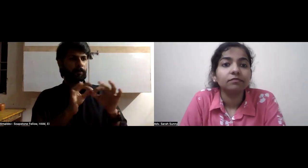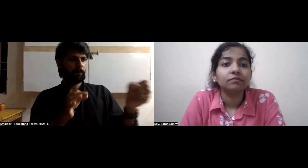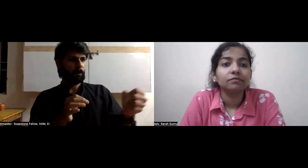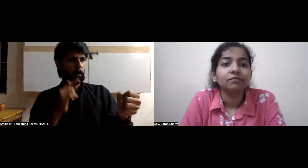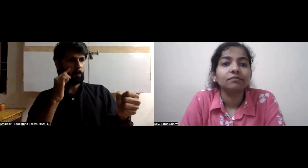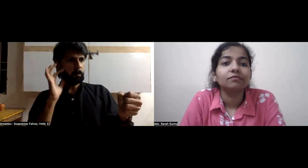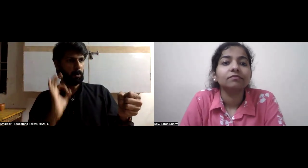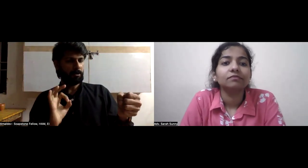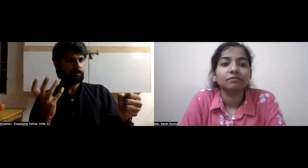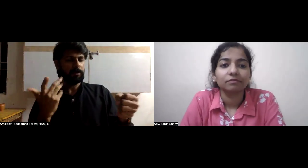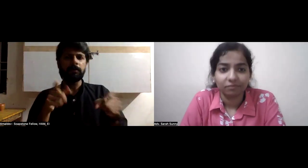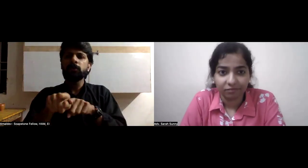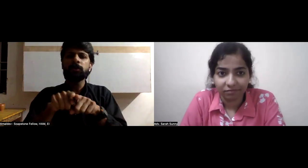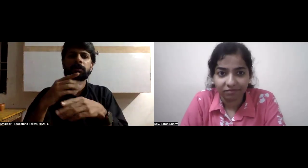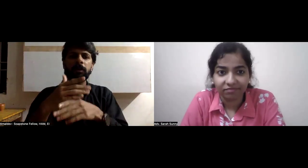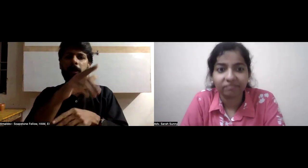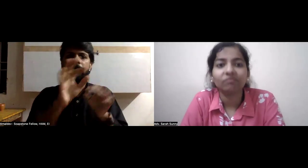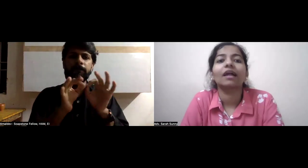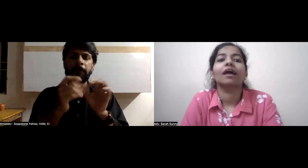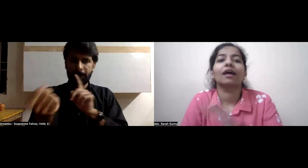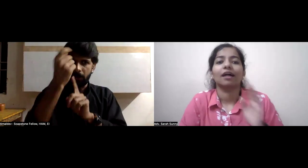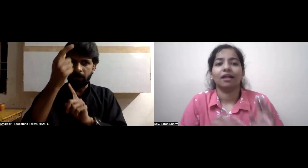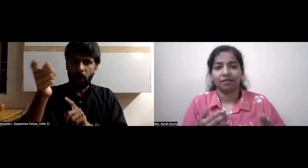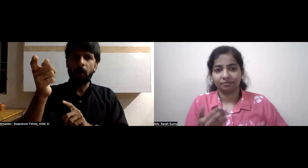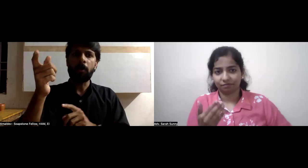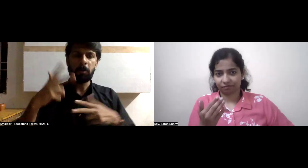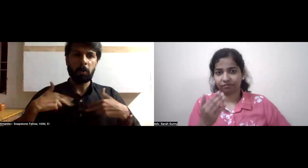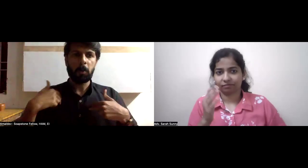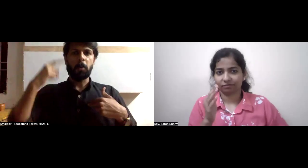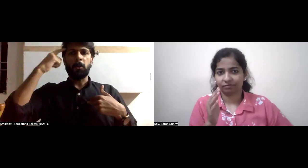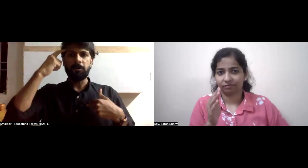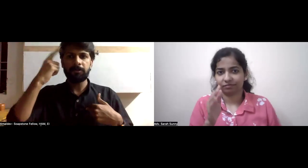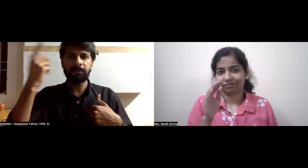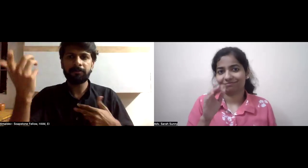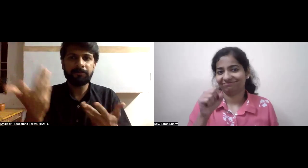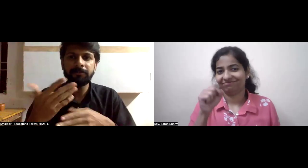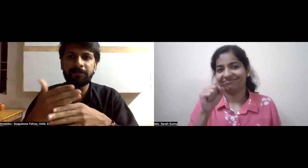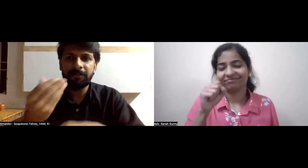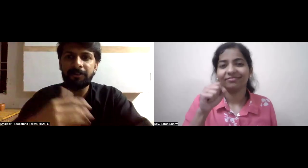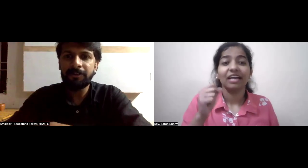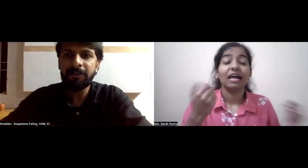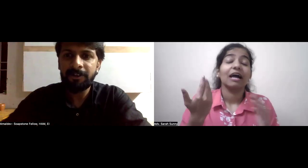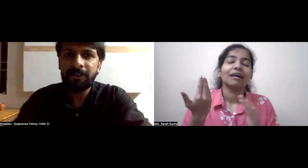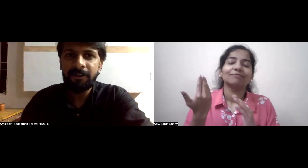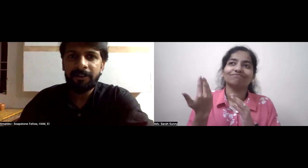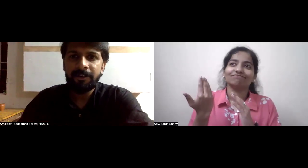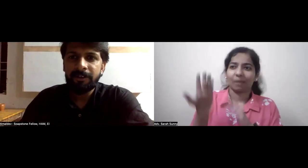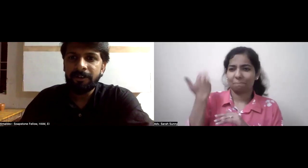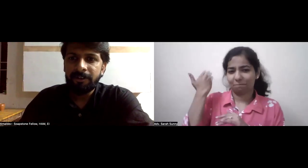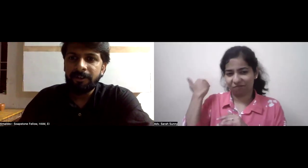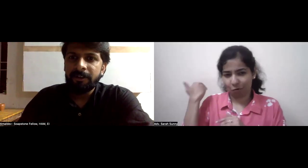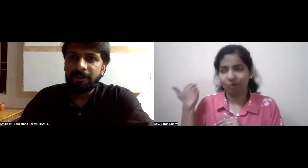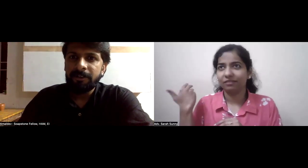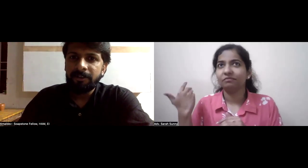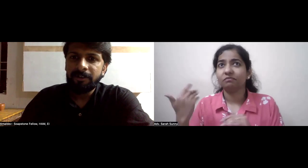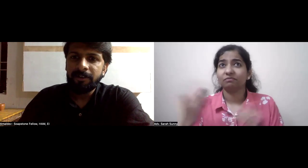you were able to have an interpreter with you for a hearing. So how was that